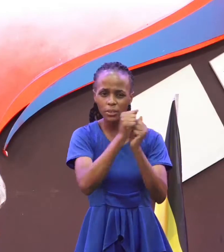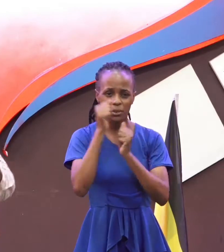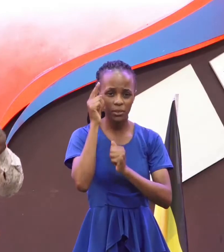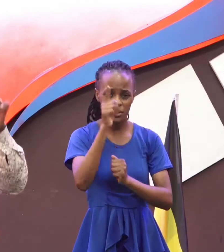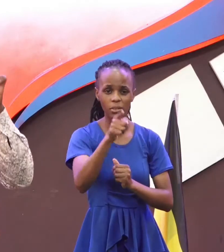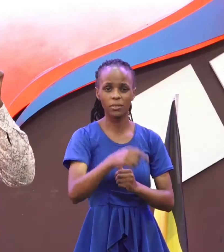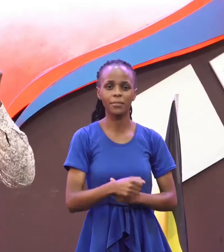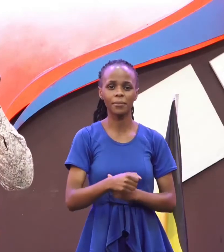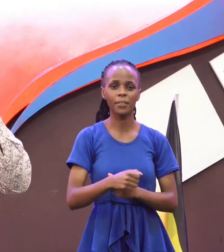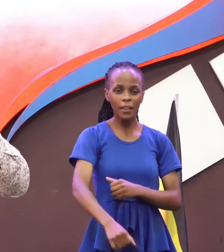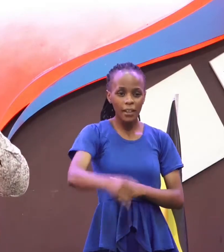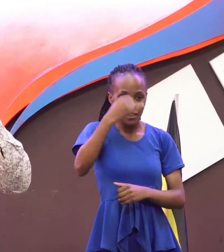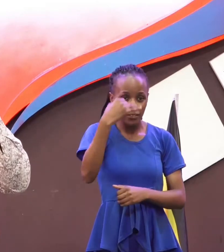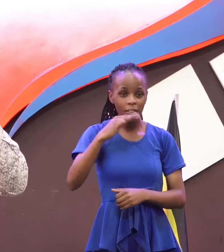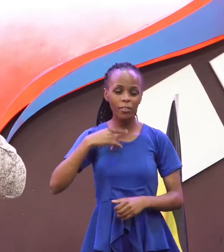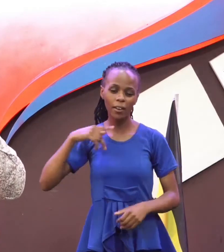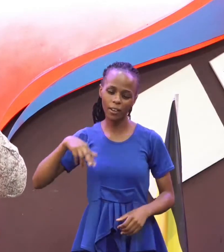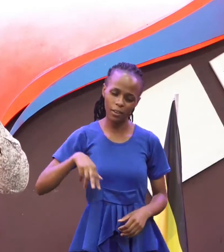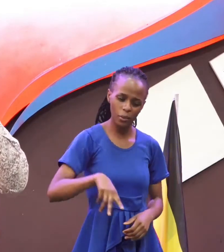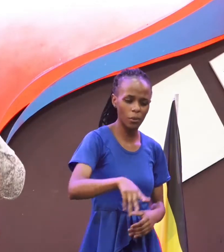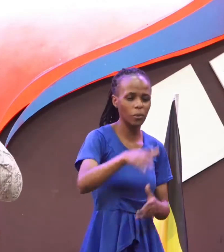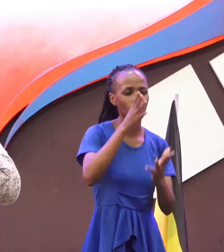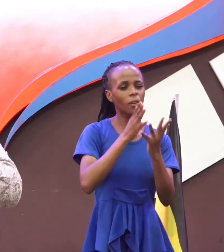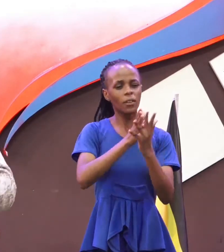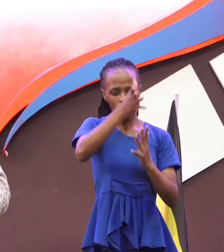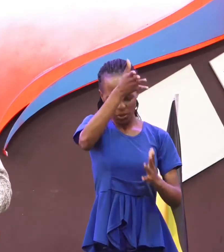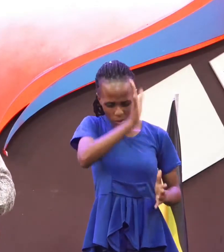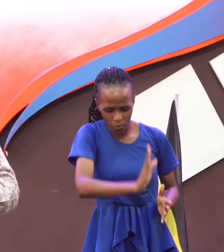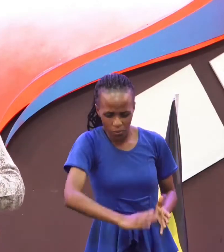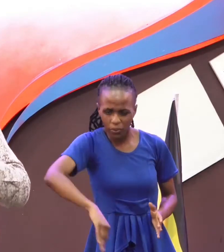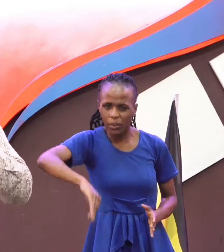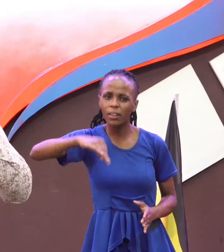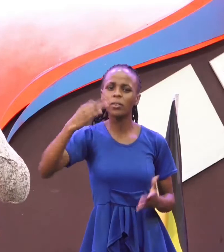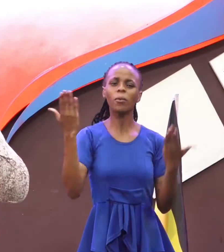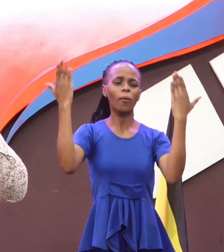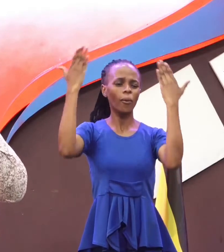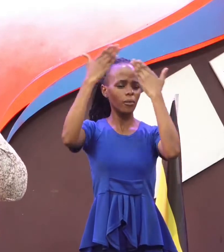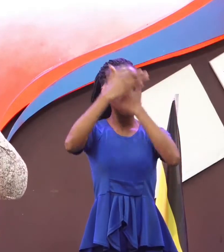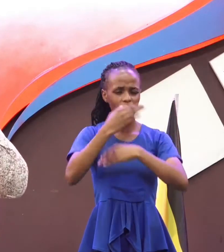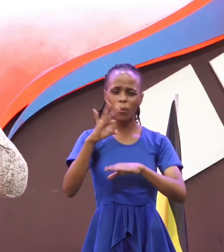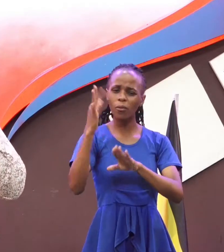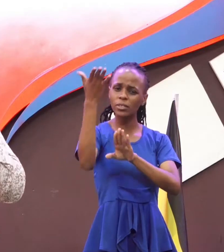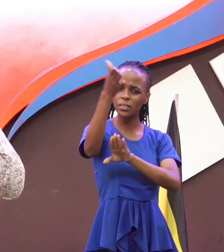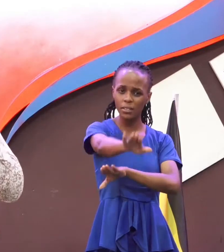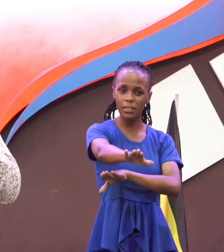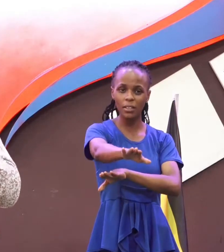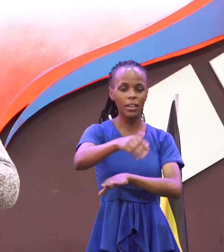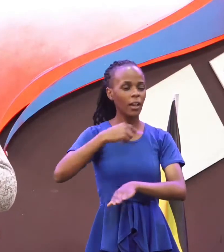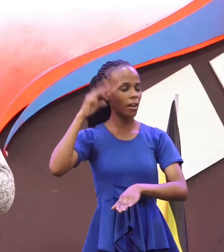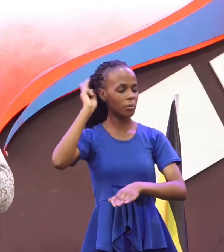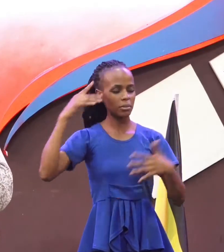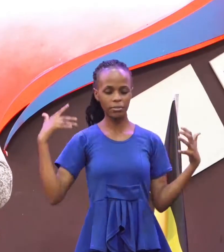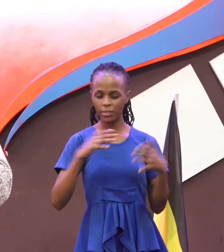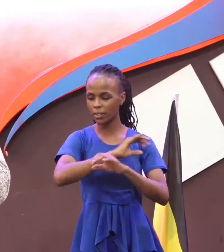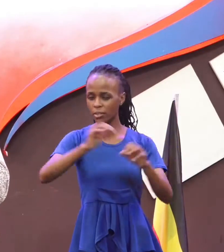Lord is with you, amen. Ne wankubadde nga ntambulira mu kiwonvu eky'ekisiikirize eky'okufa eky'olumbe. Though I walk in the shadow of the valley of death.